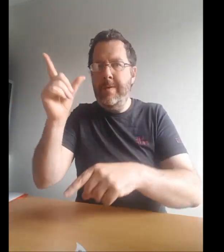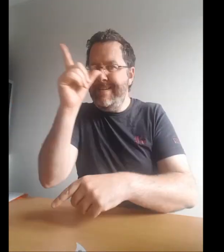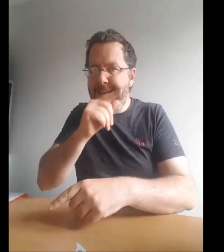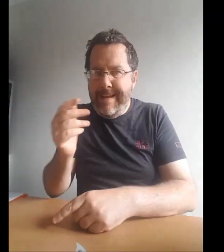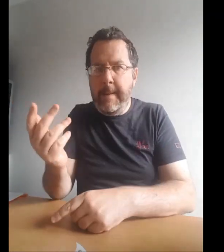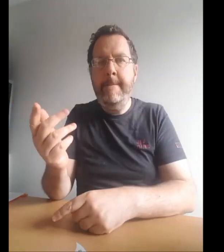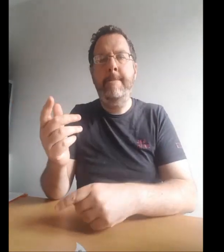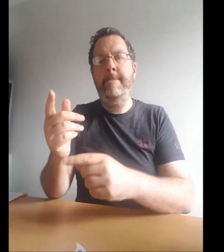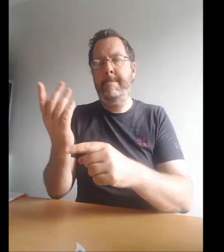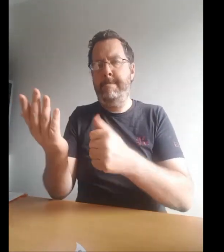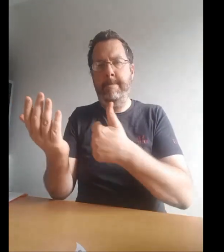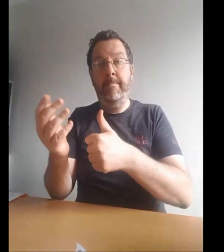about this deaf person's name.